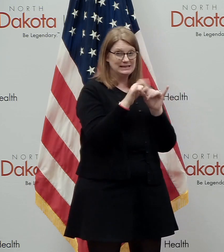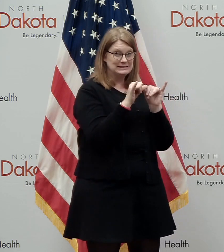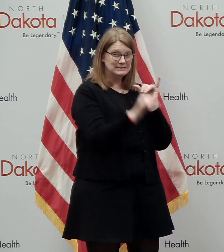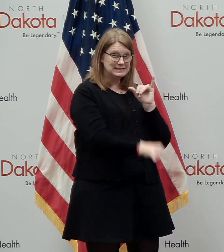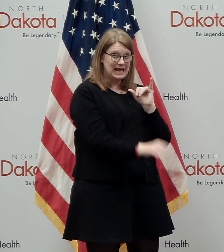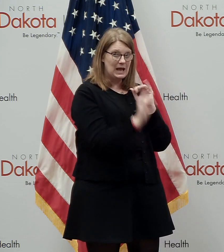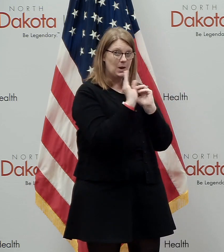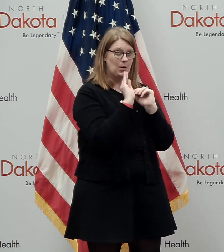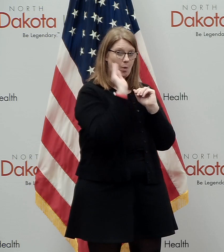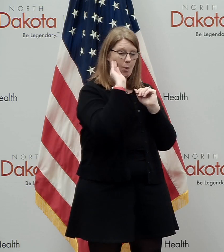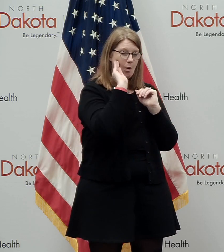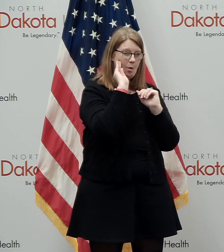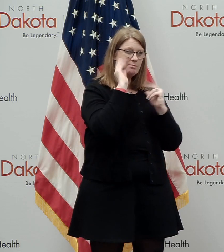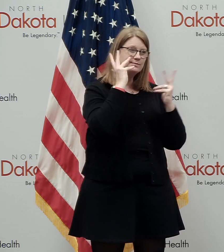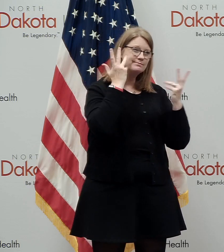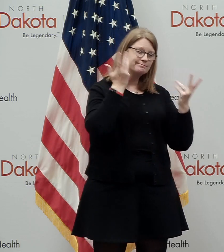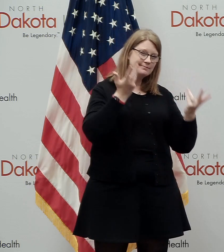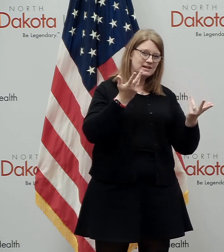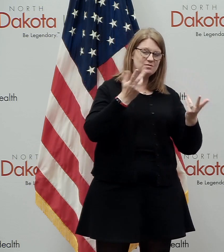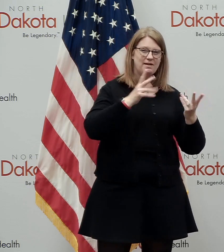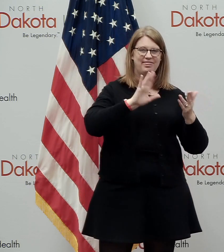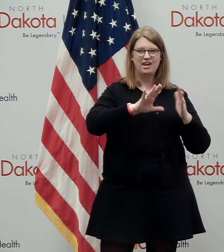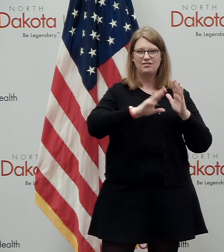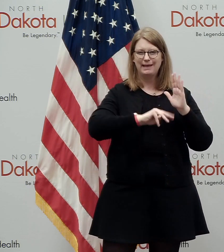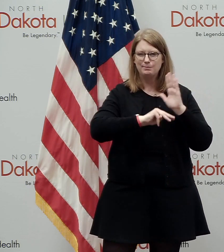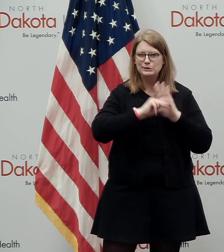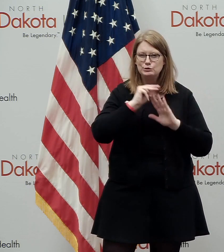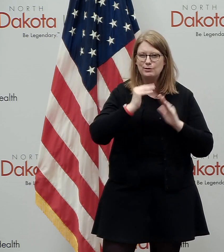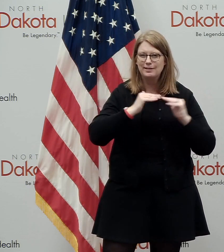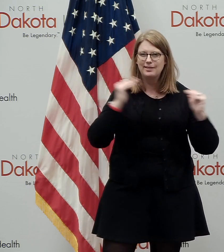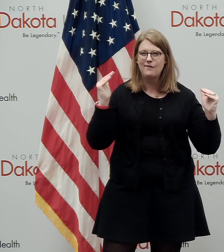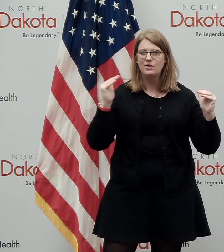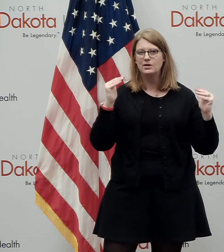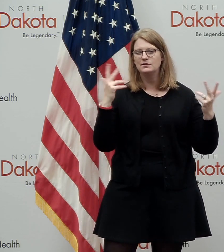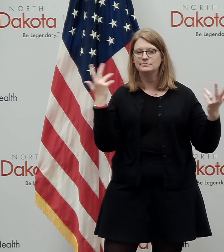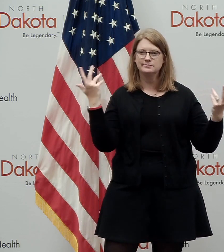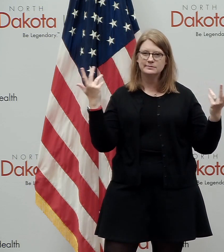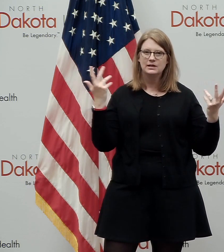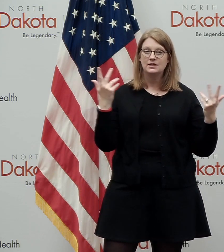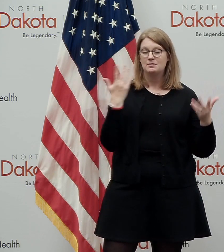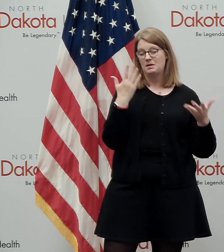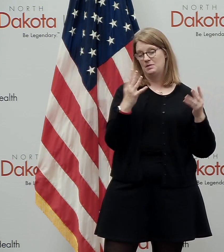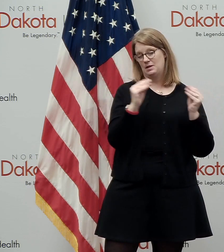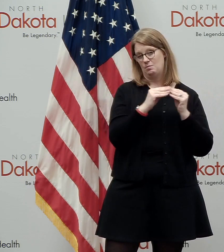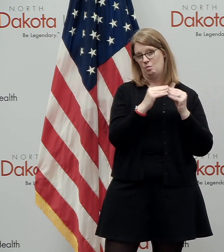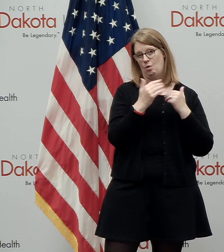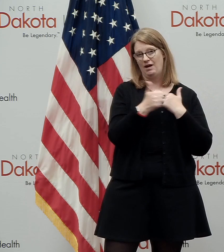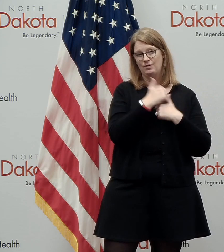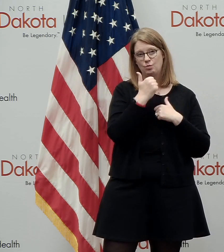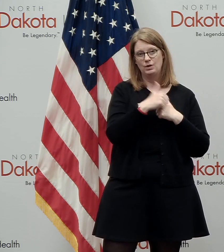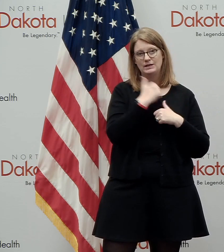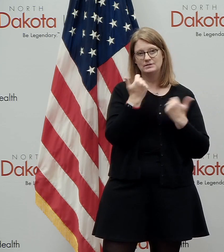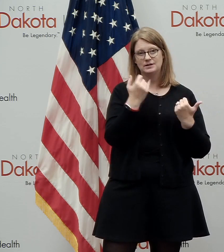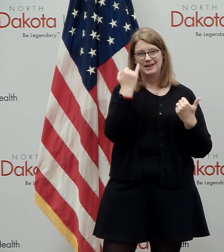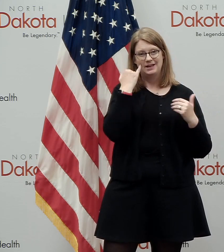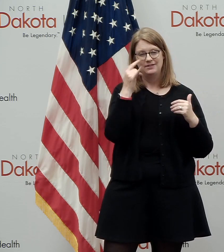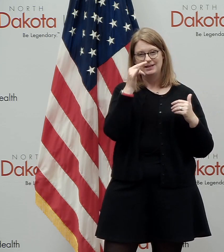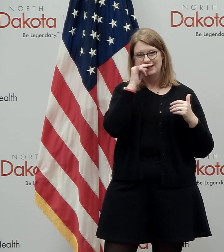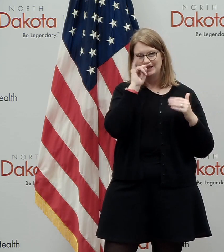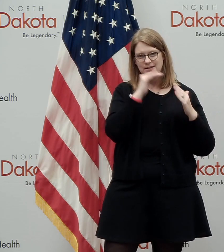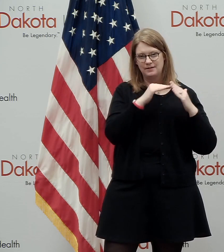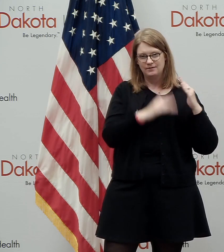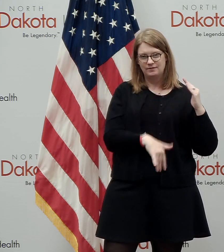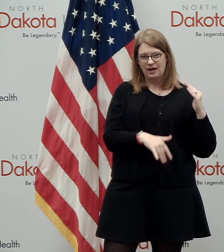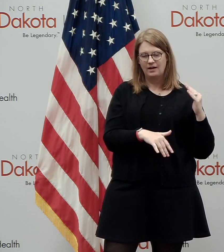they, at the stage of development, could be more at risk than, kids that are 5 and under likely have